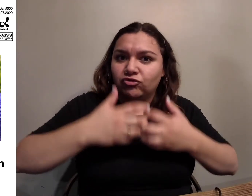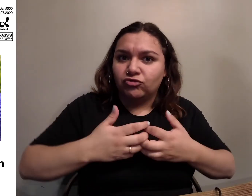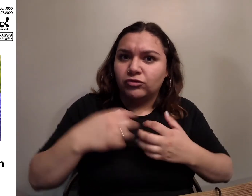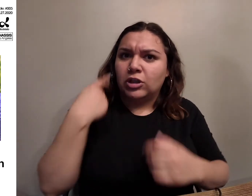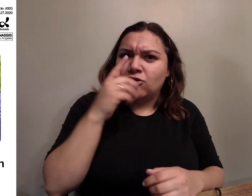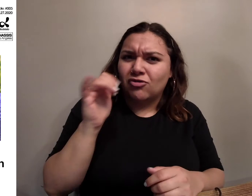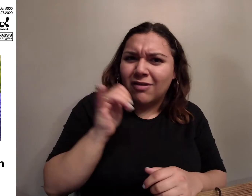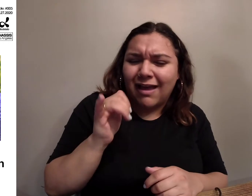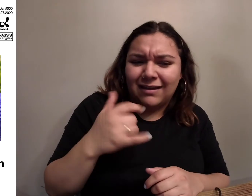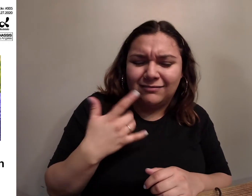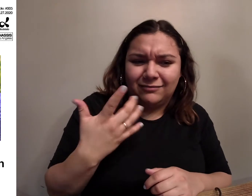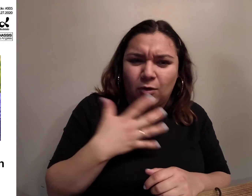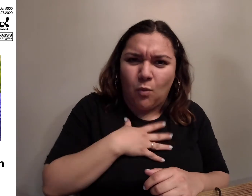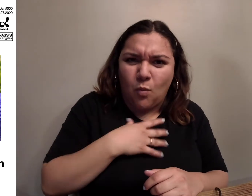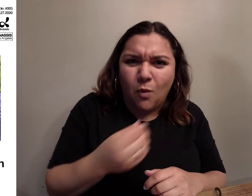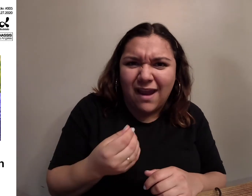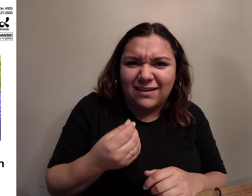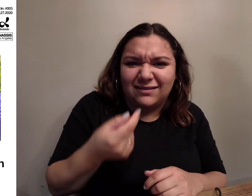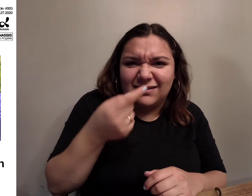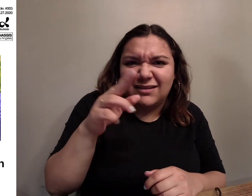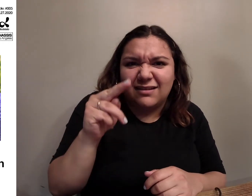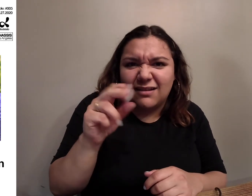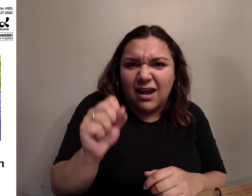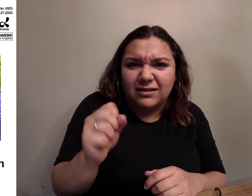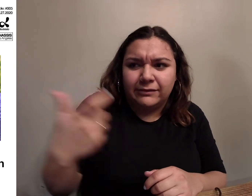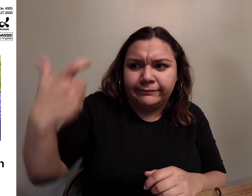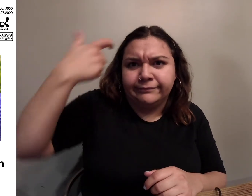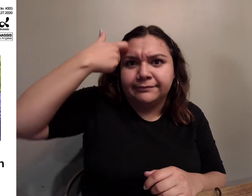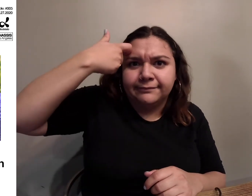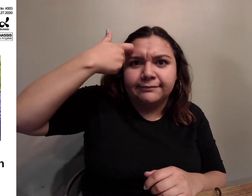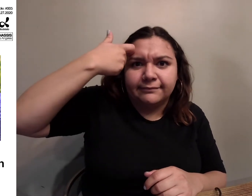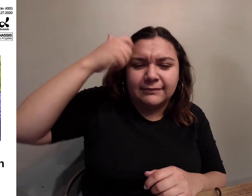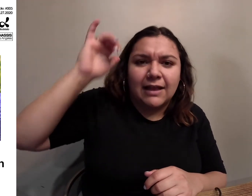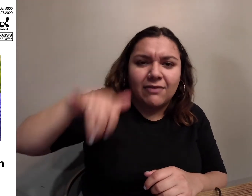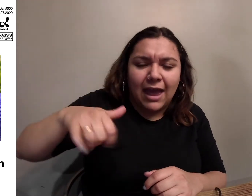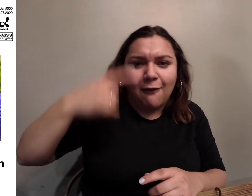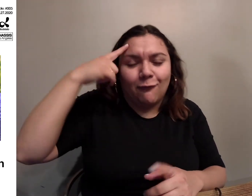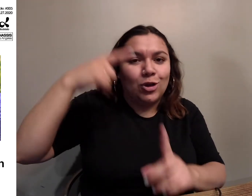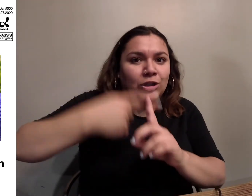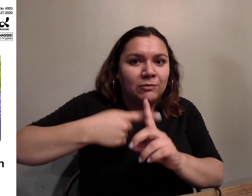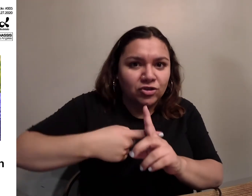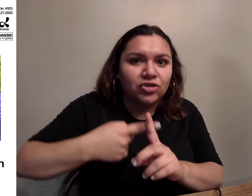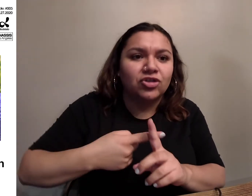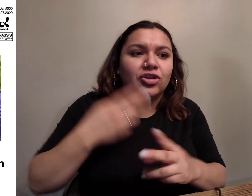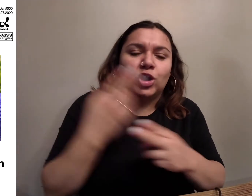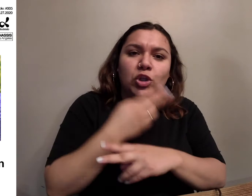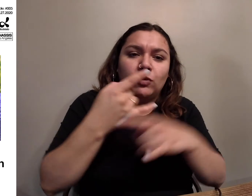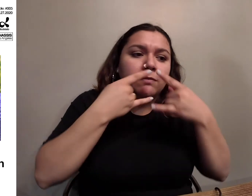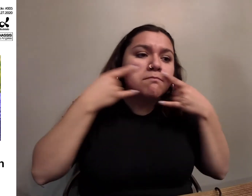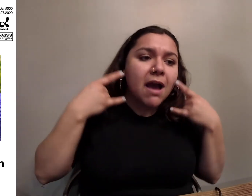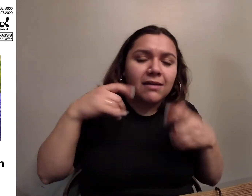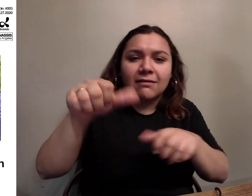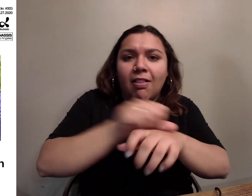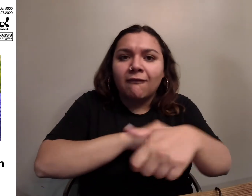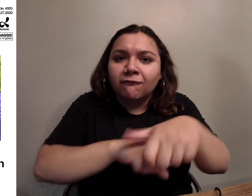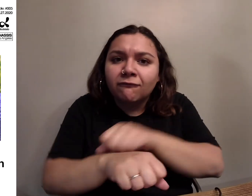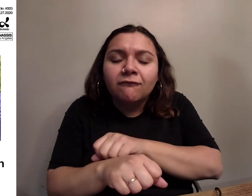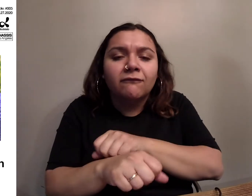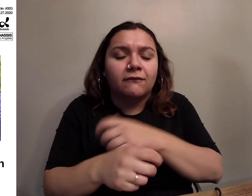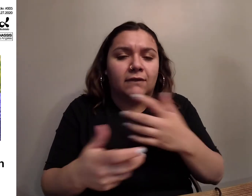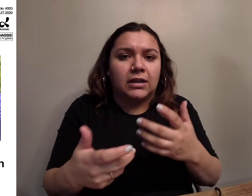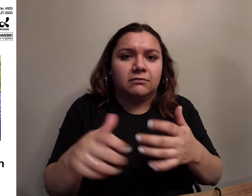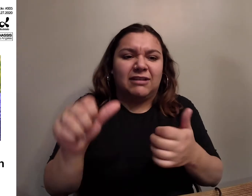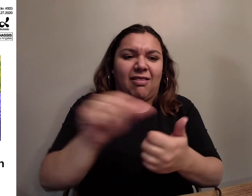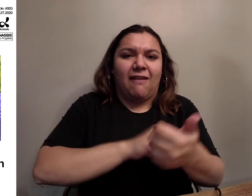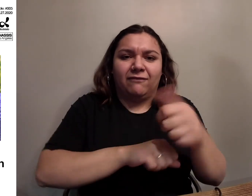like little white plastic guns that they pointed at our heads, saying, "We need to take your temperature." They were wearing masks and gloves, and in order to enter the